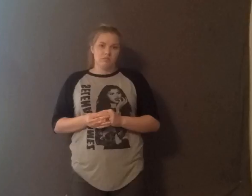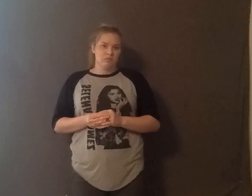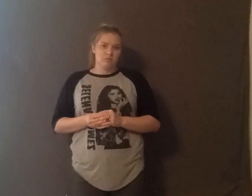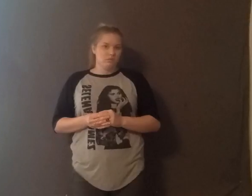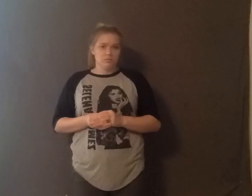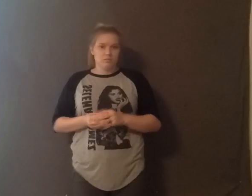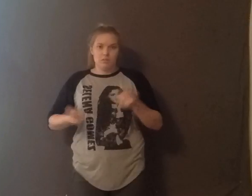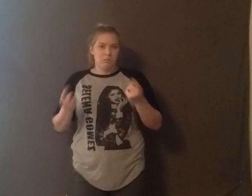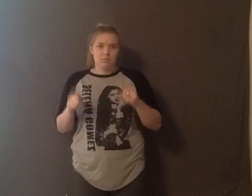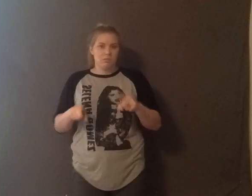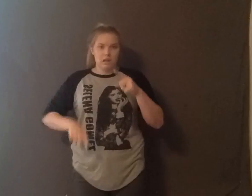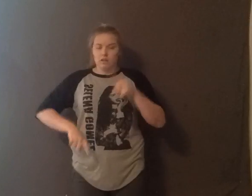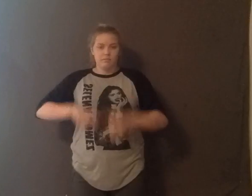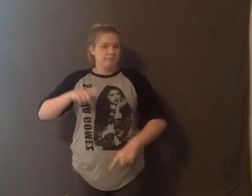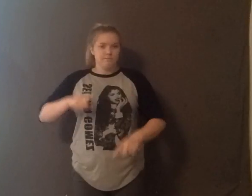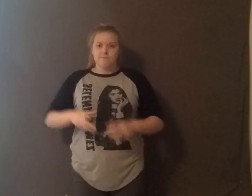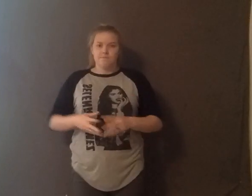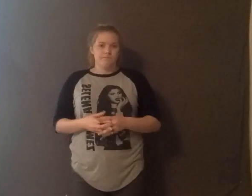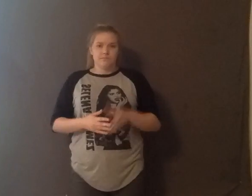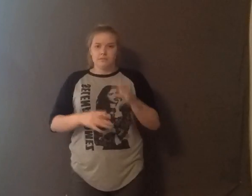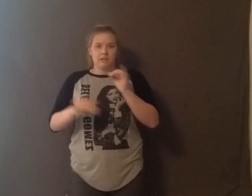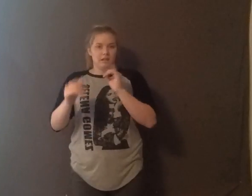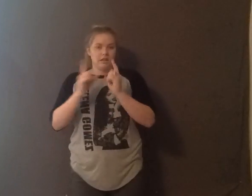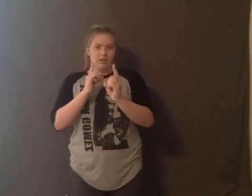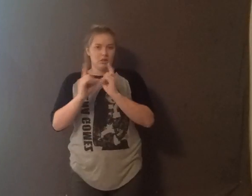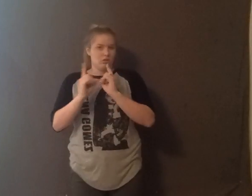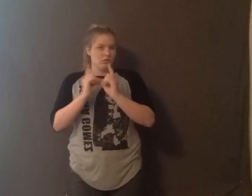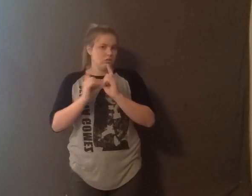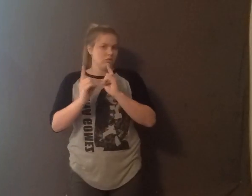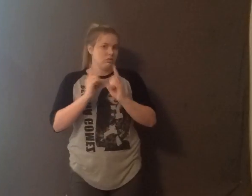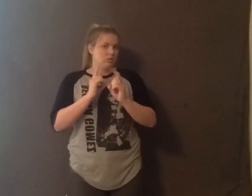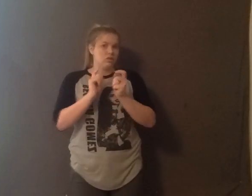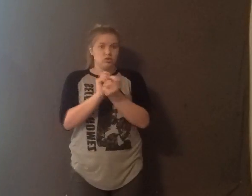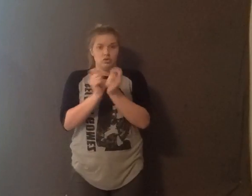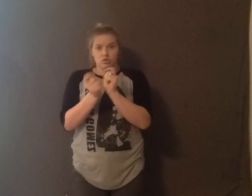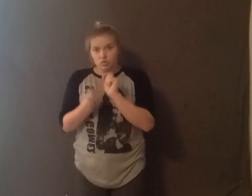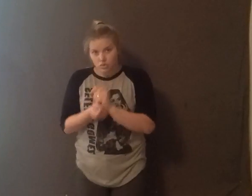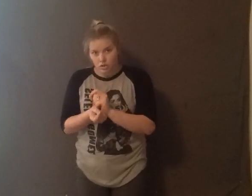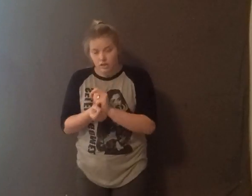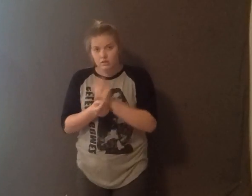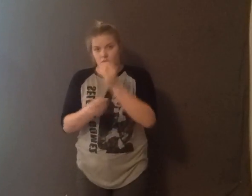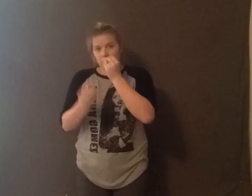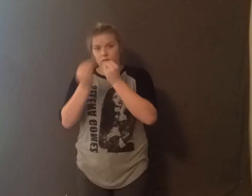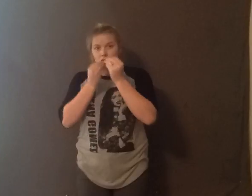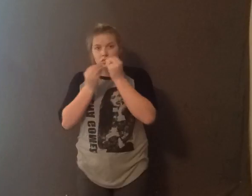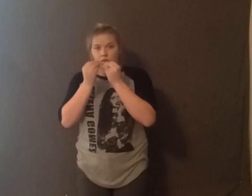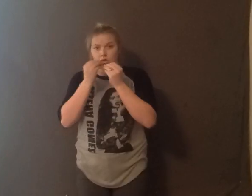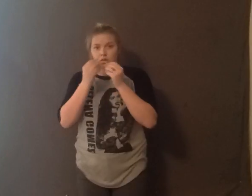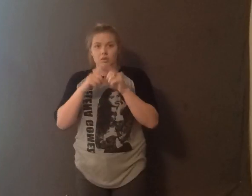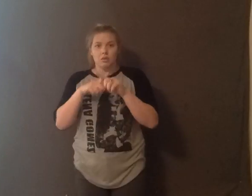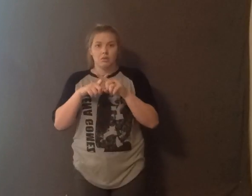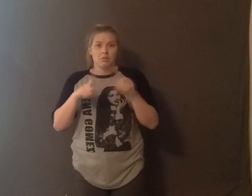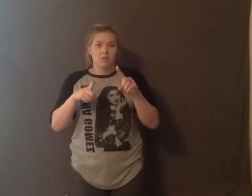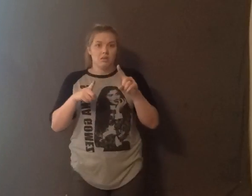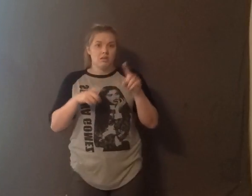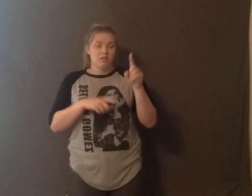to happen. I know that he advocates for patients changing their diets, but the hospital makes money off these surgeries, and the reality is he